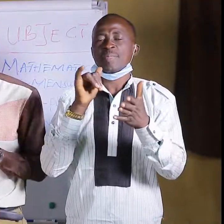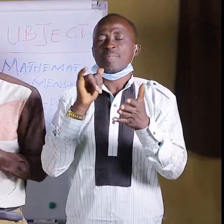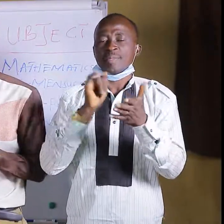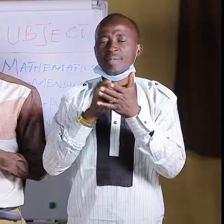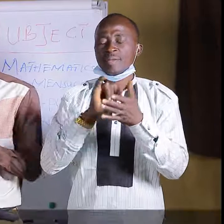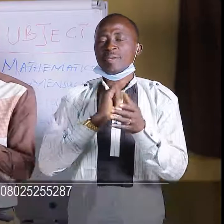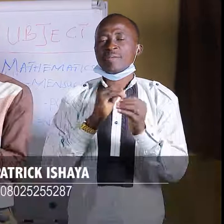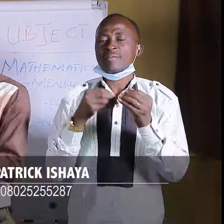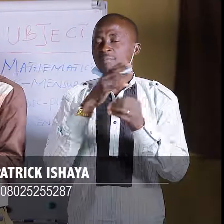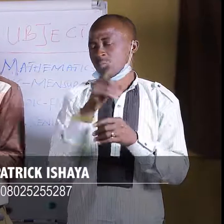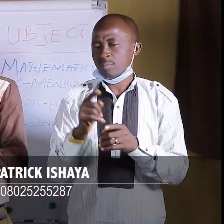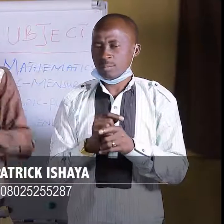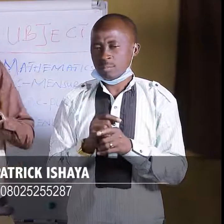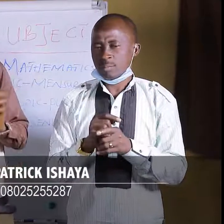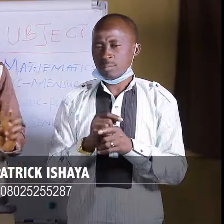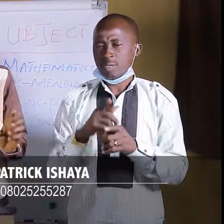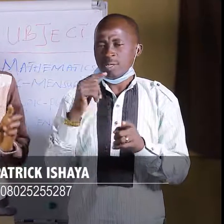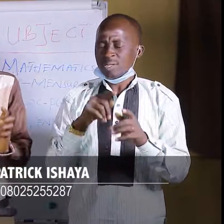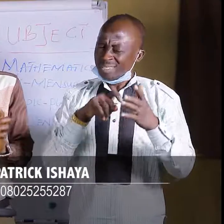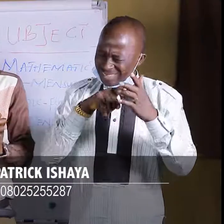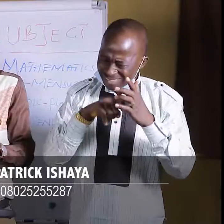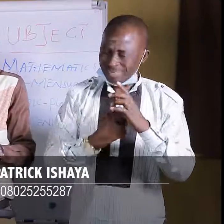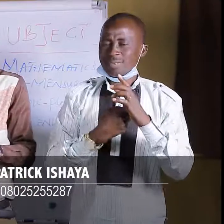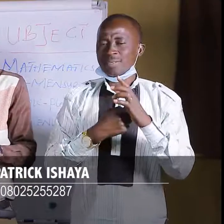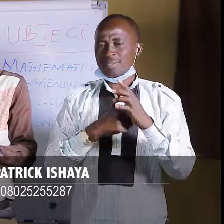you. The backbone or the key